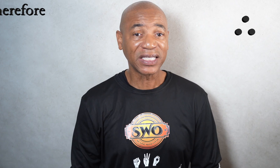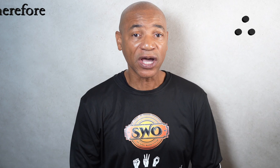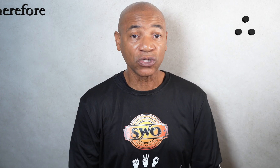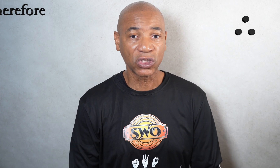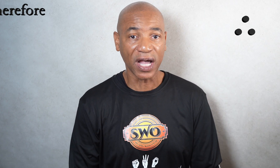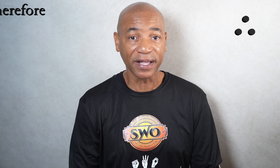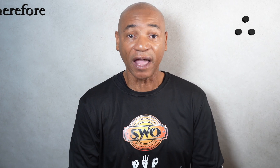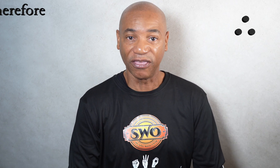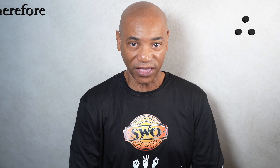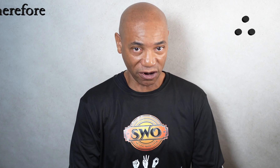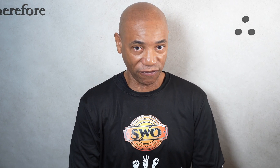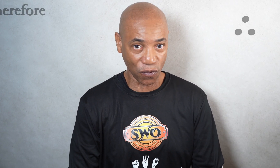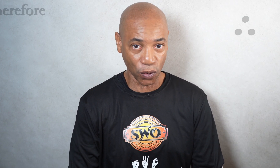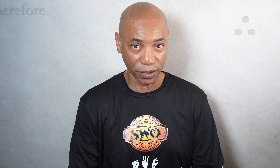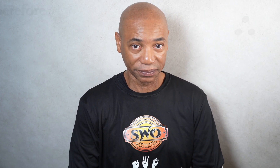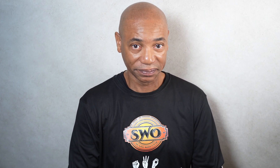how you sign therefore.